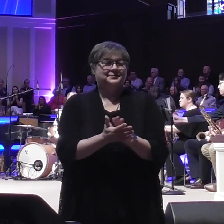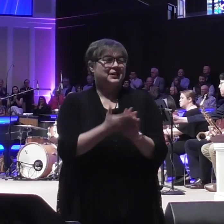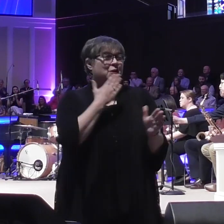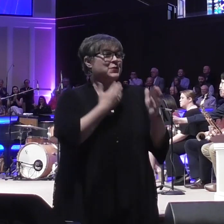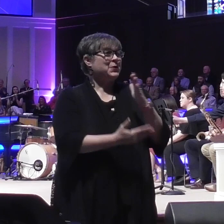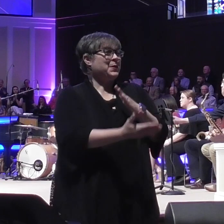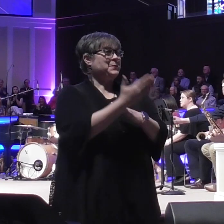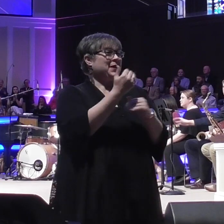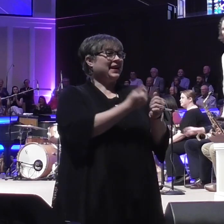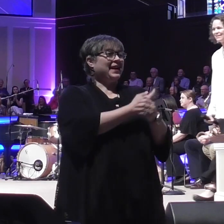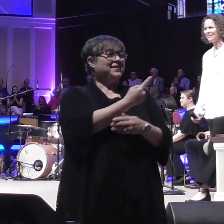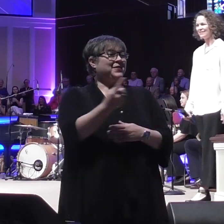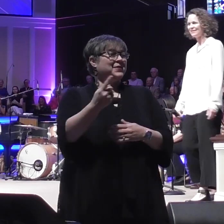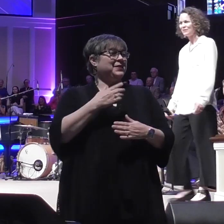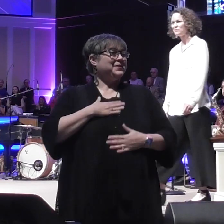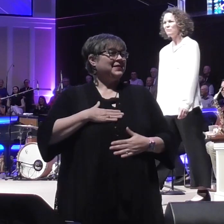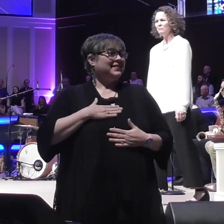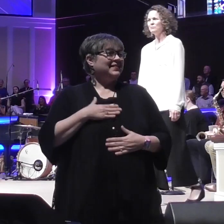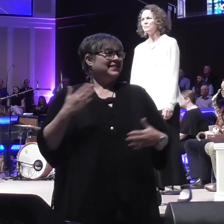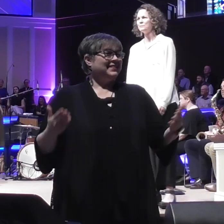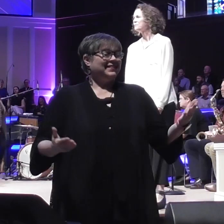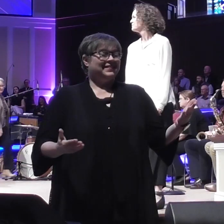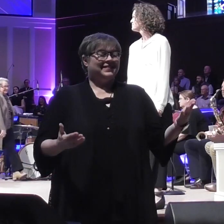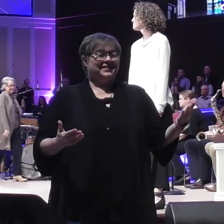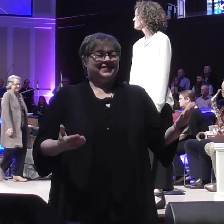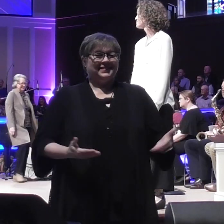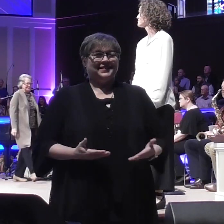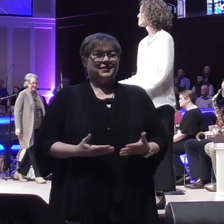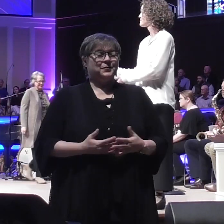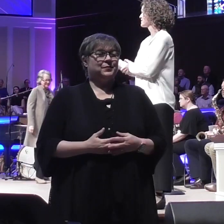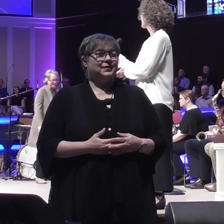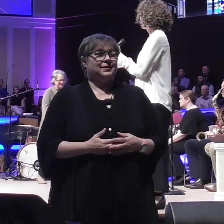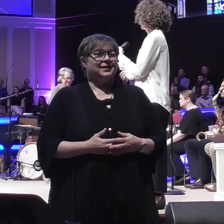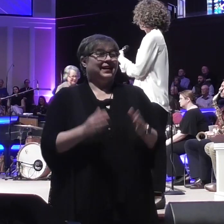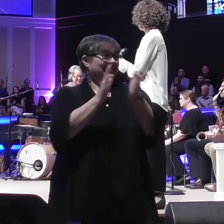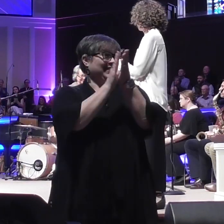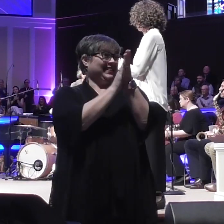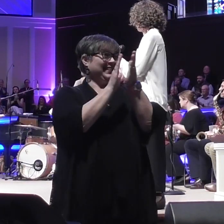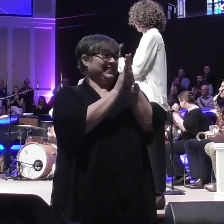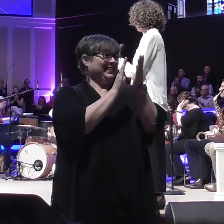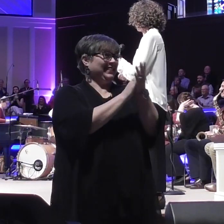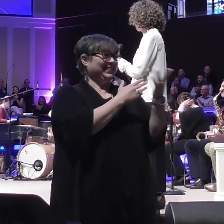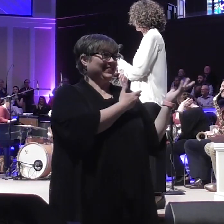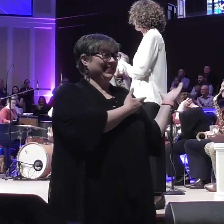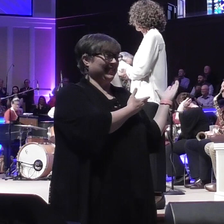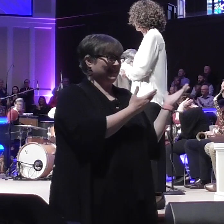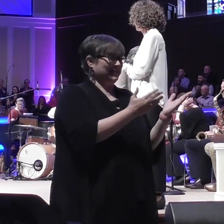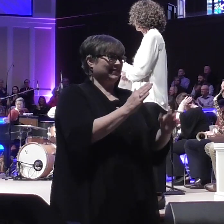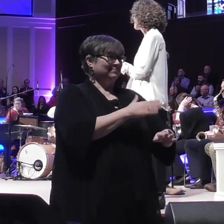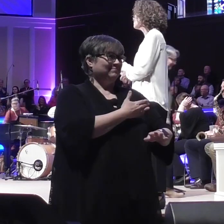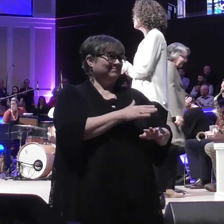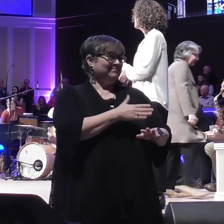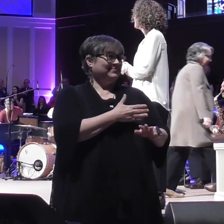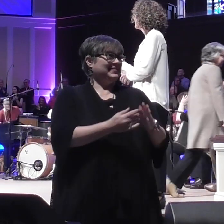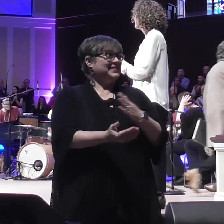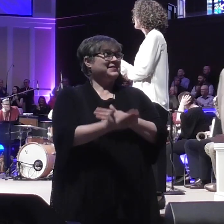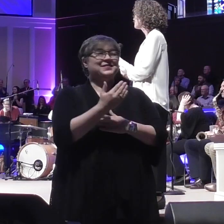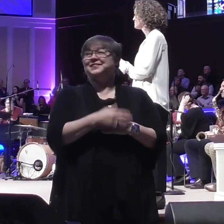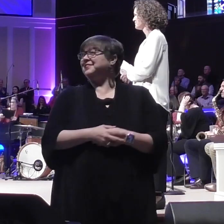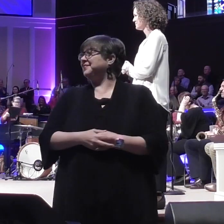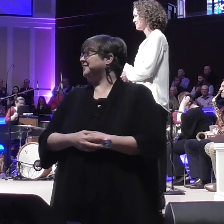Good morning, everyone. Don't you love this orchestra when they get to play with us? Would you thank them one more time for playing this morning to start off our service?